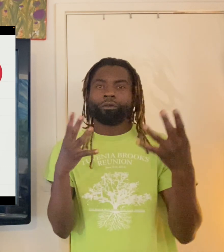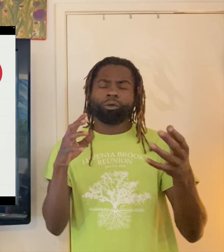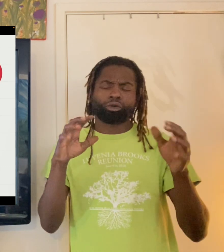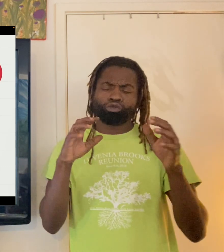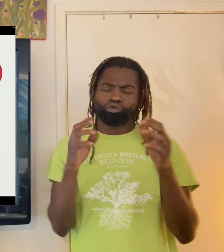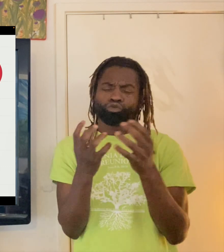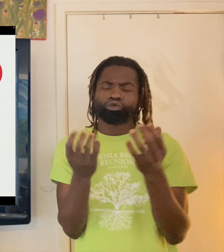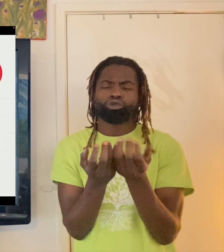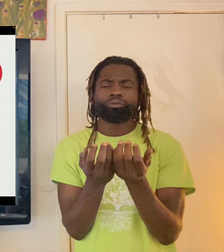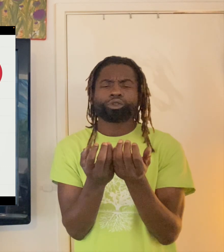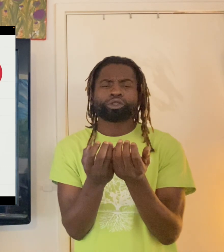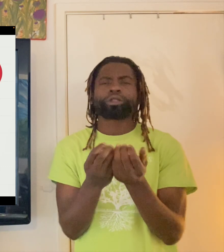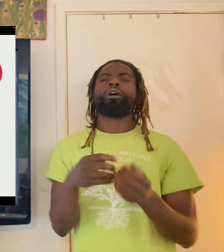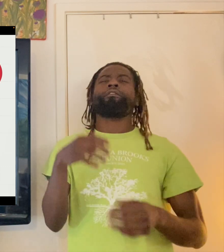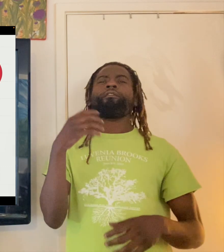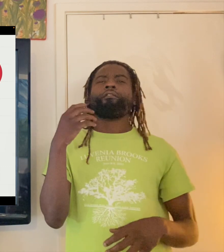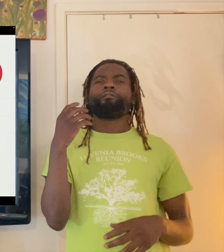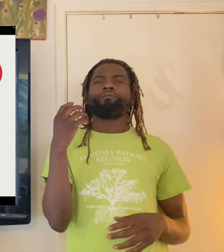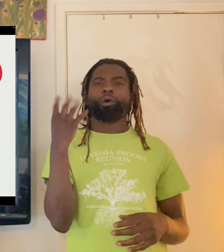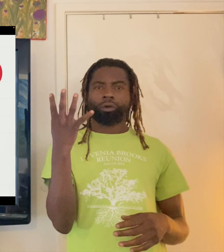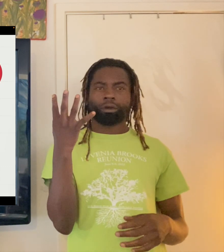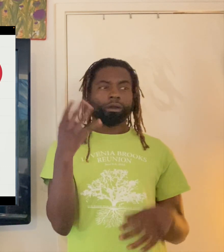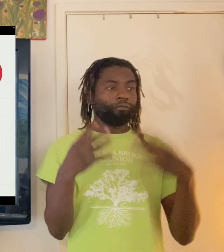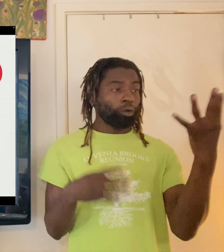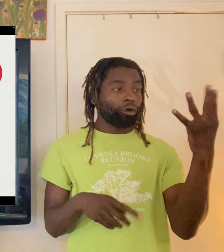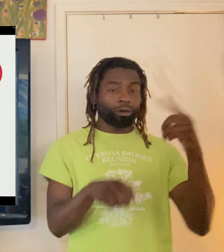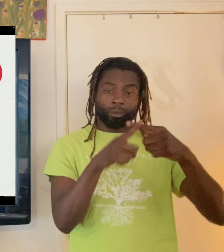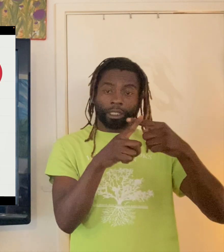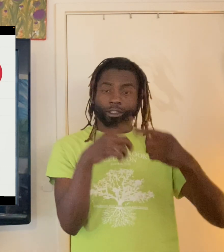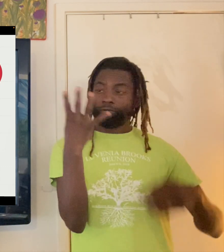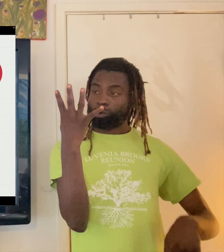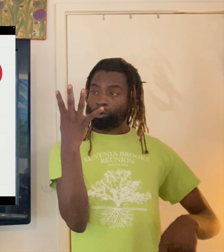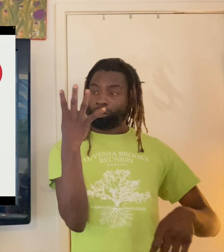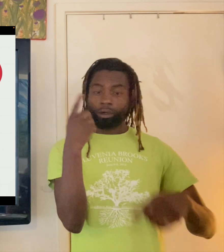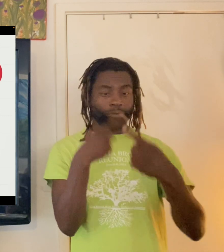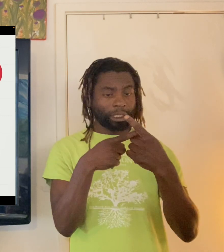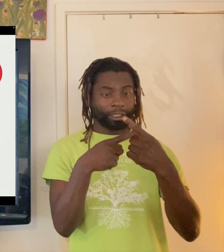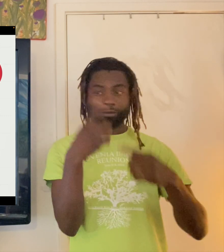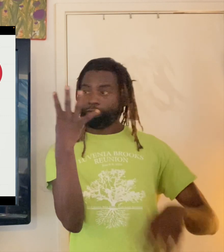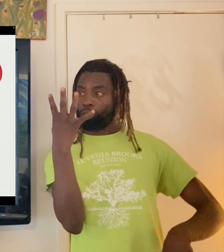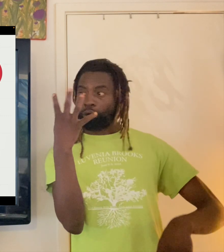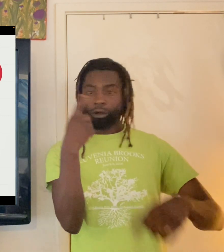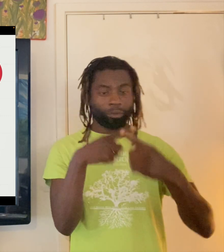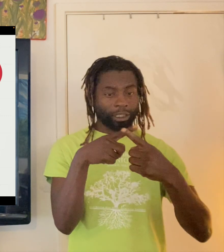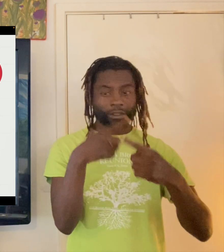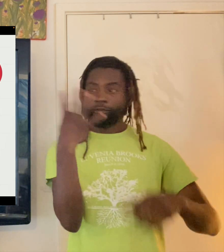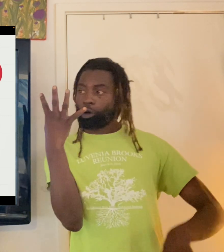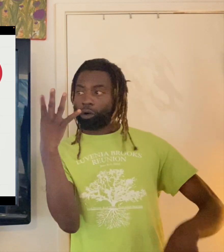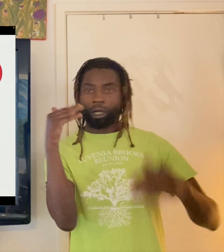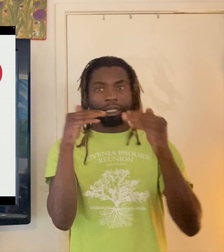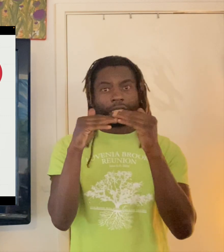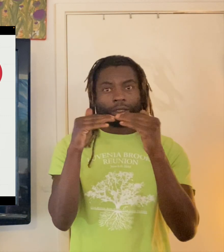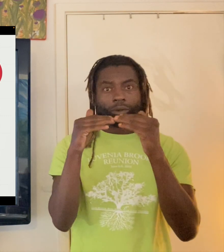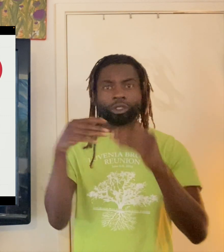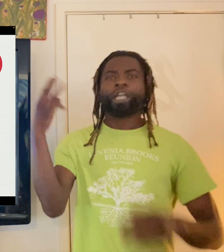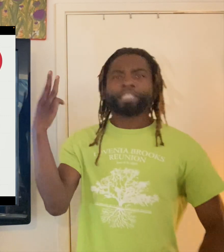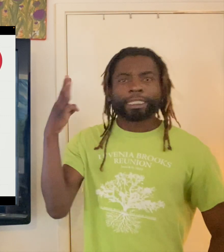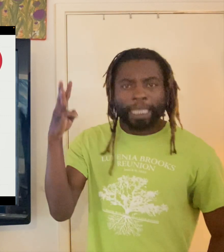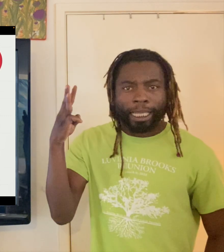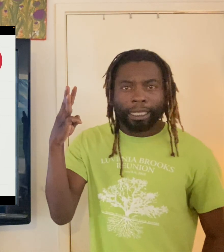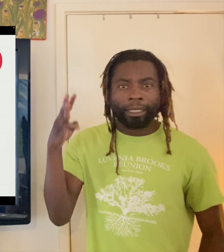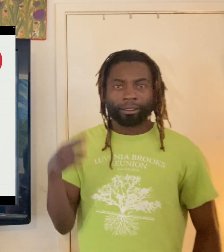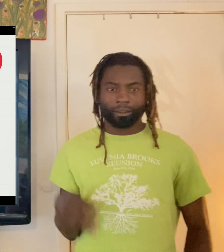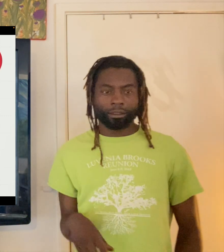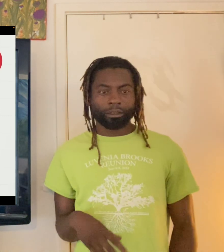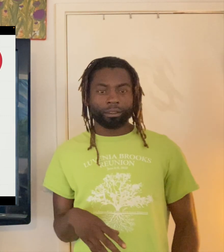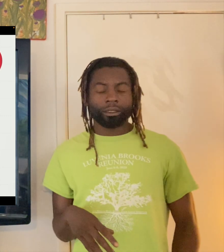of 4. 4 plus 4 plus 4 plus 4 is